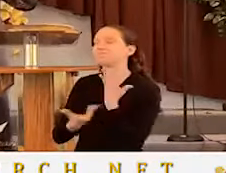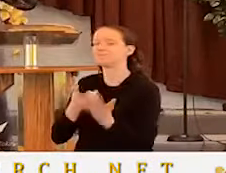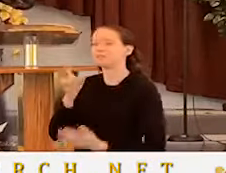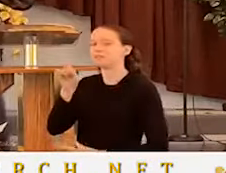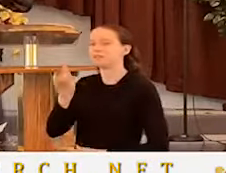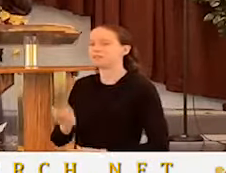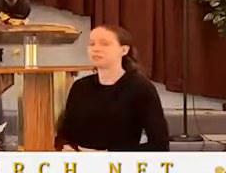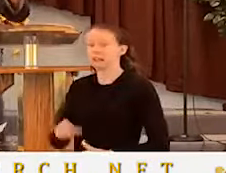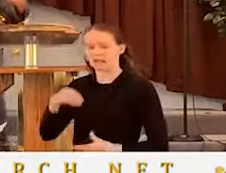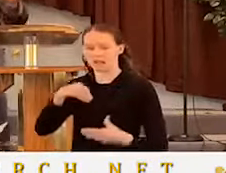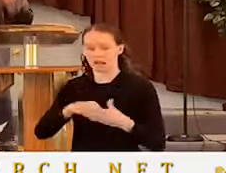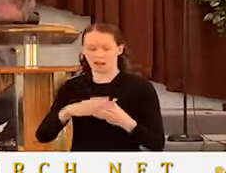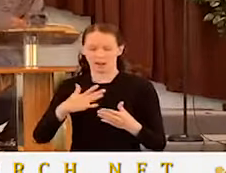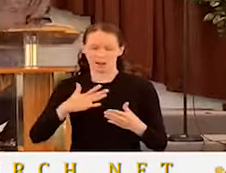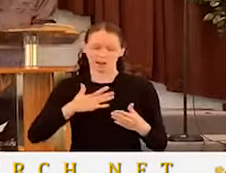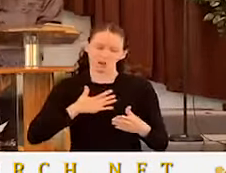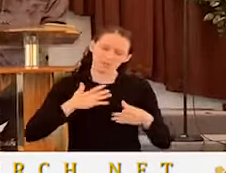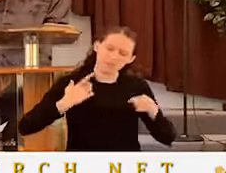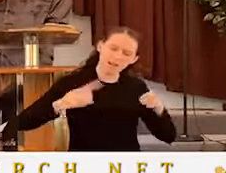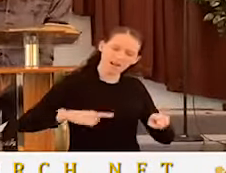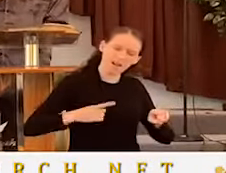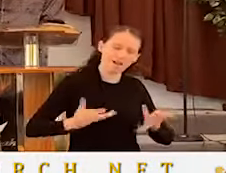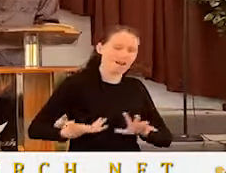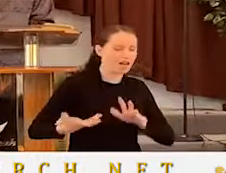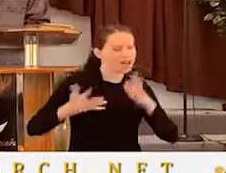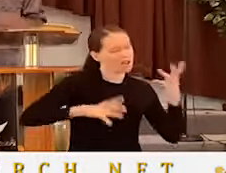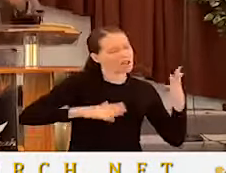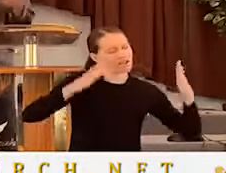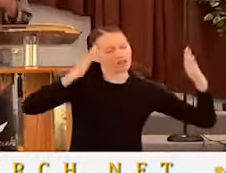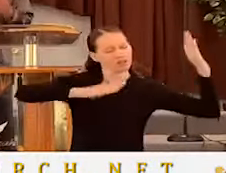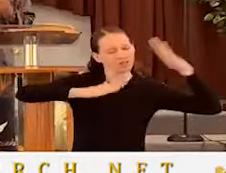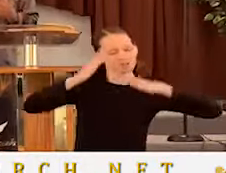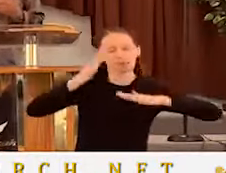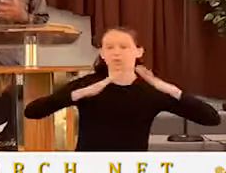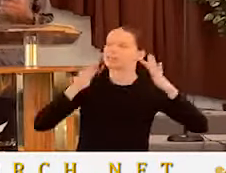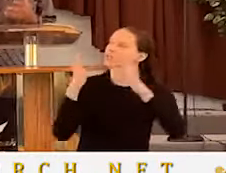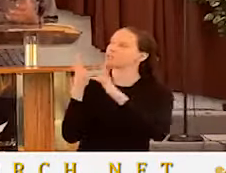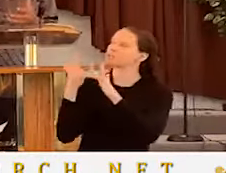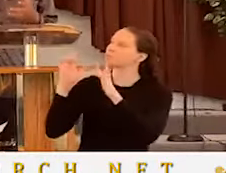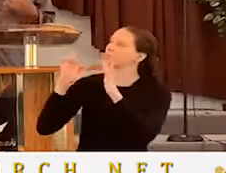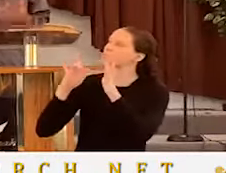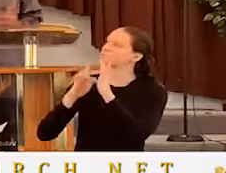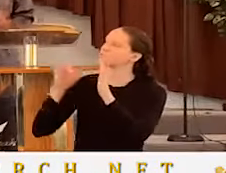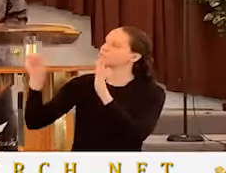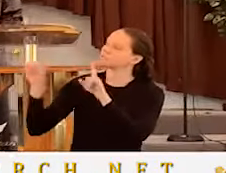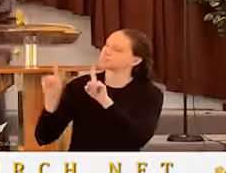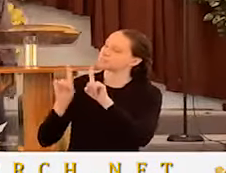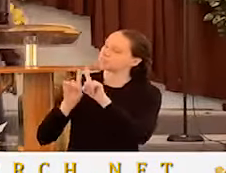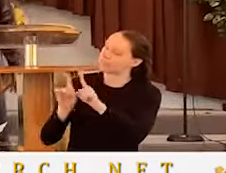alone. In my distress, He kindly will